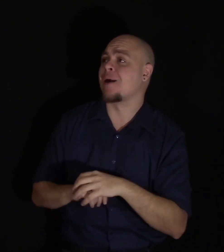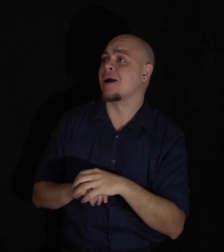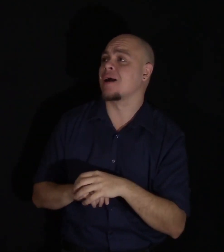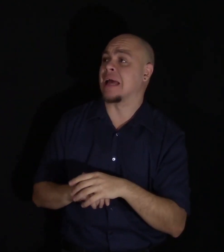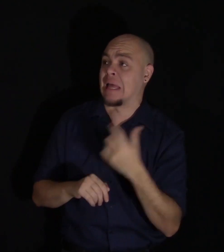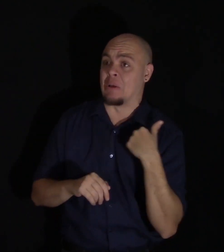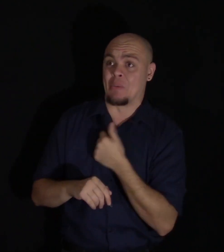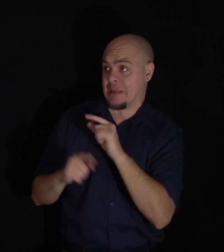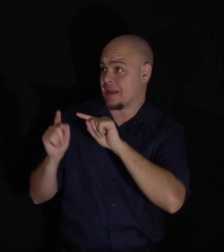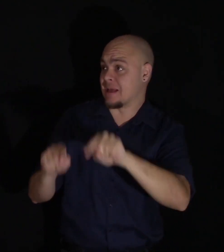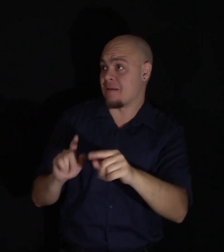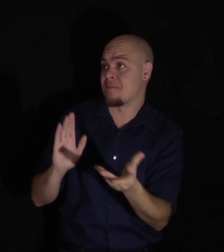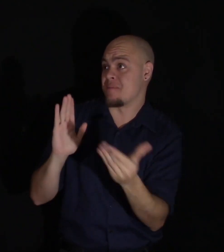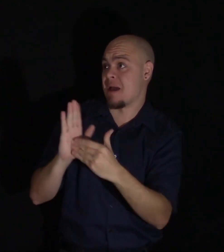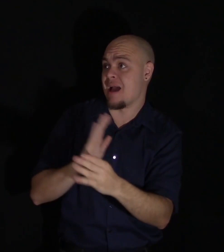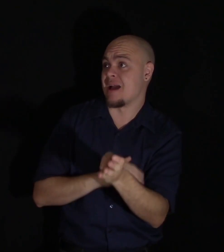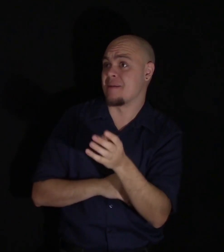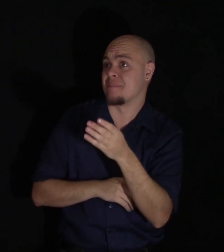"Mommy, can we come back tomorrow?"